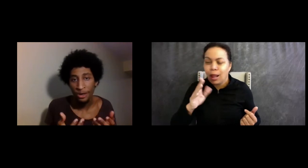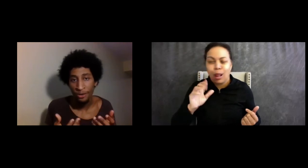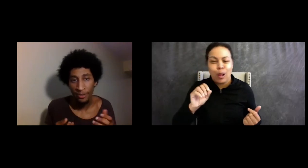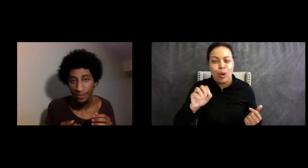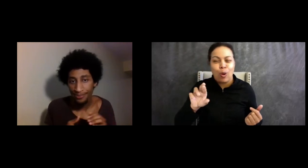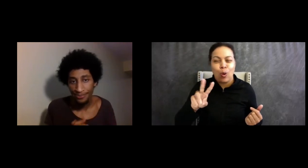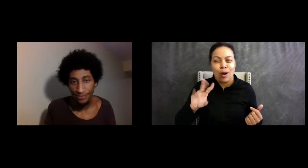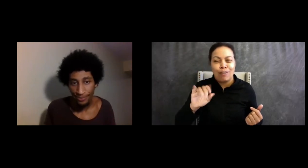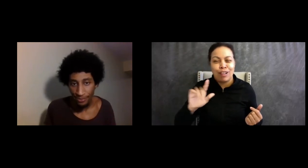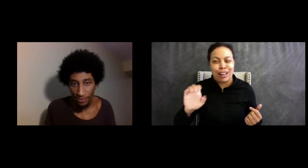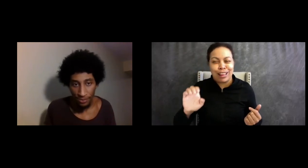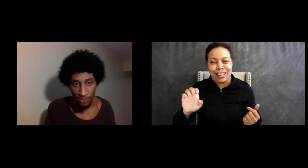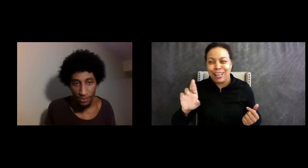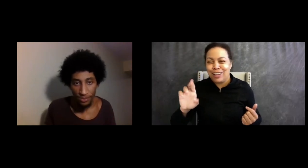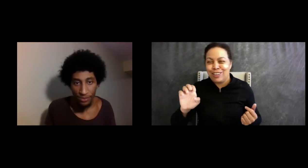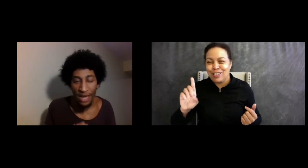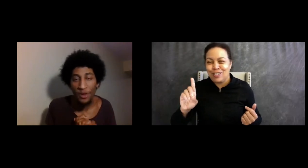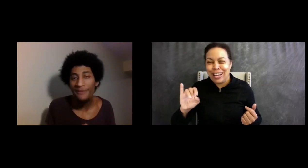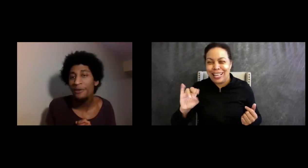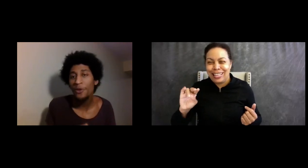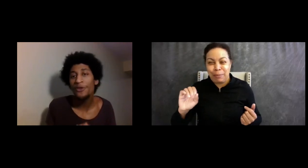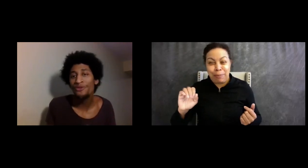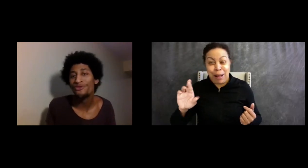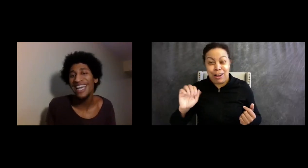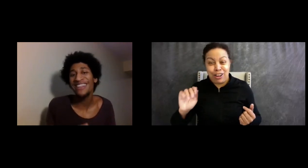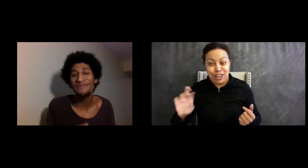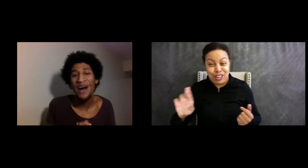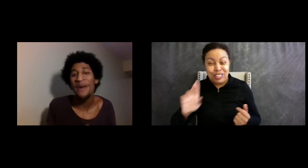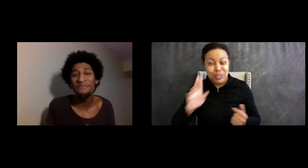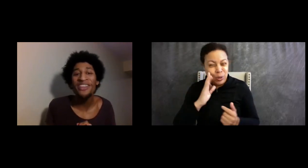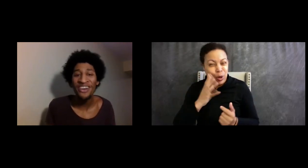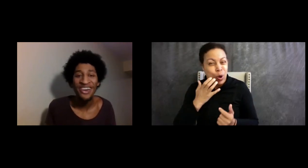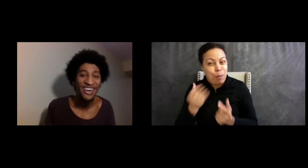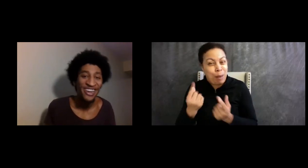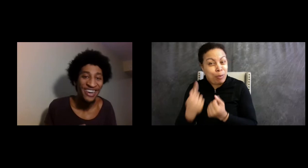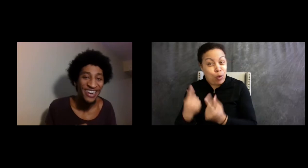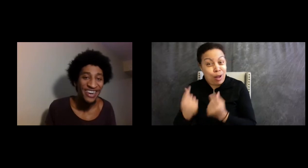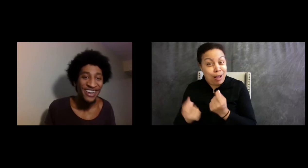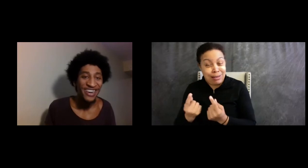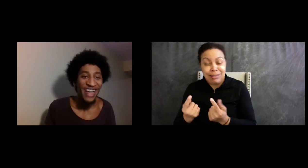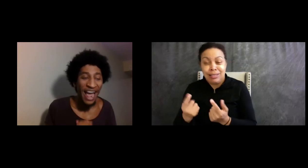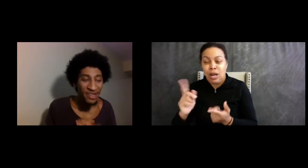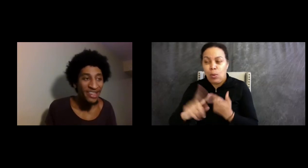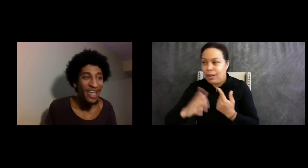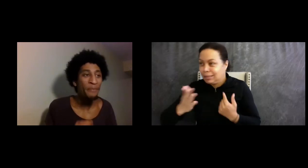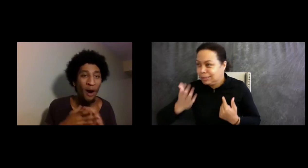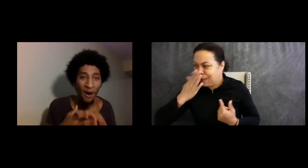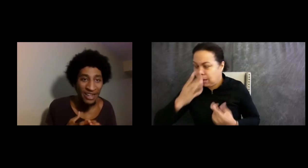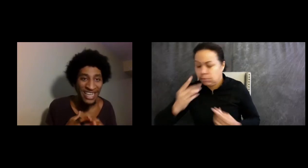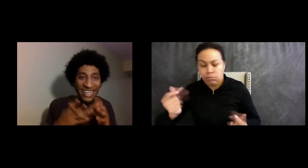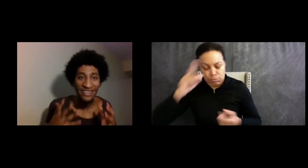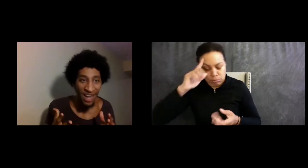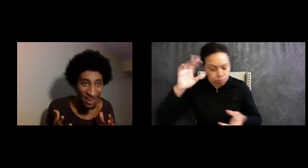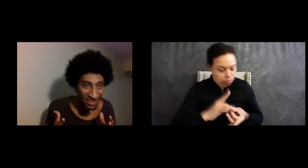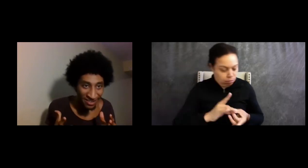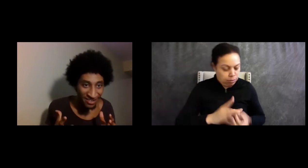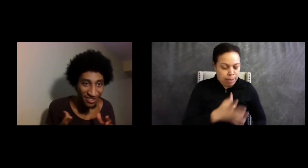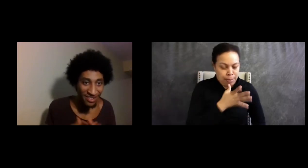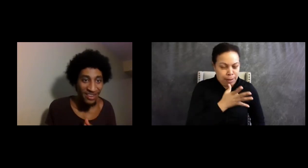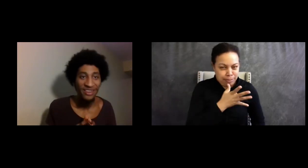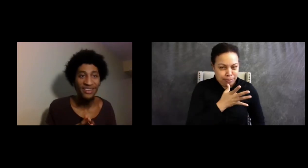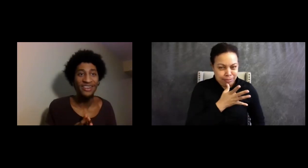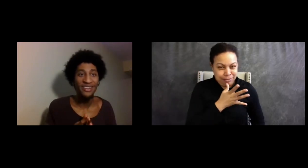popcorn kernels. And so if I was going to write about my mother, I would say Pauline